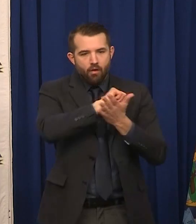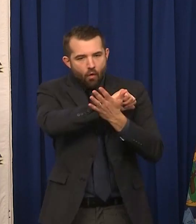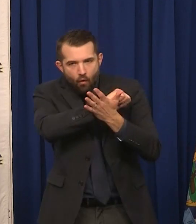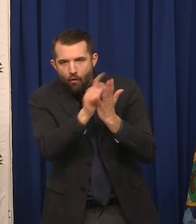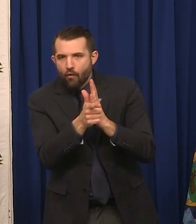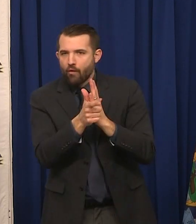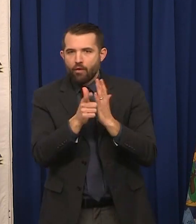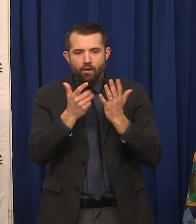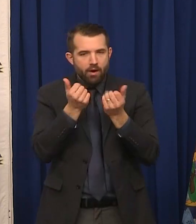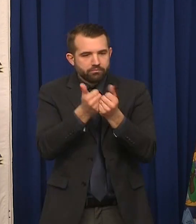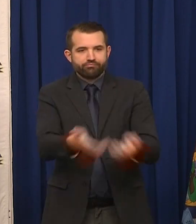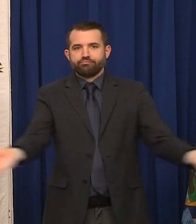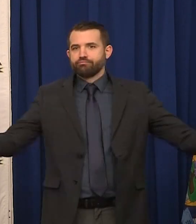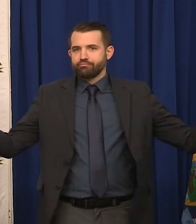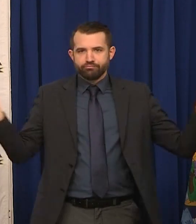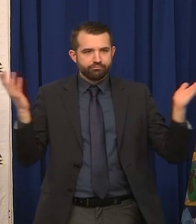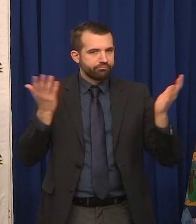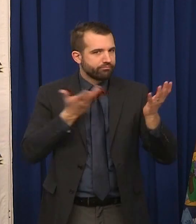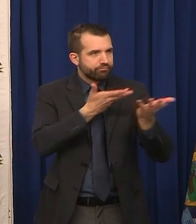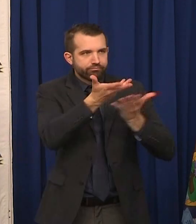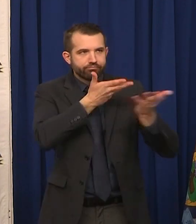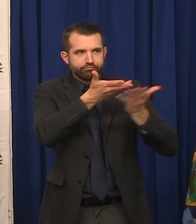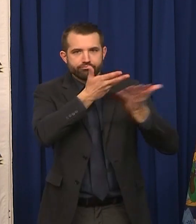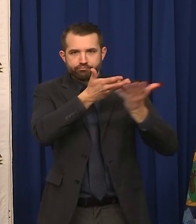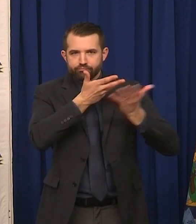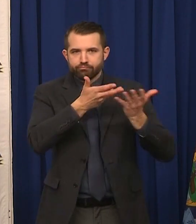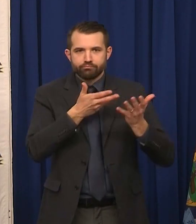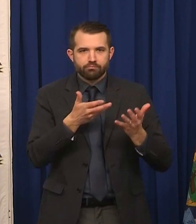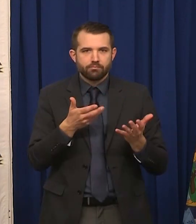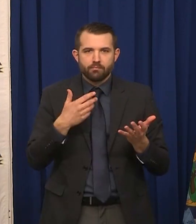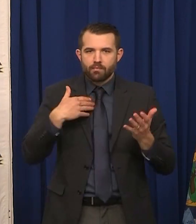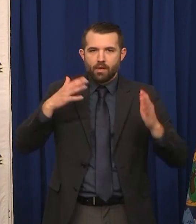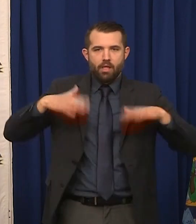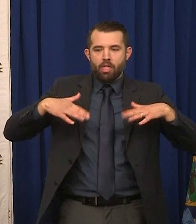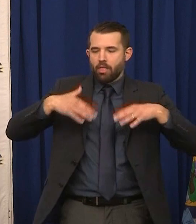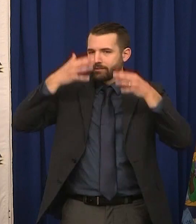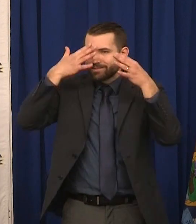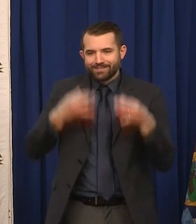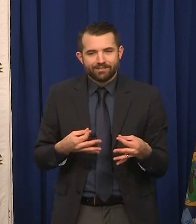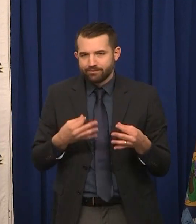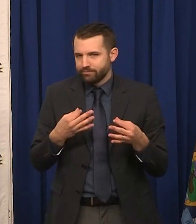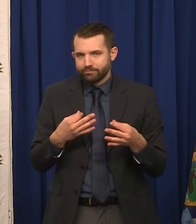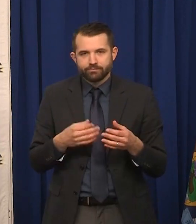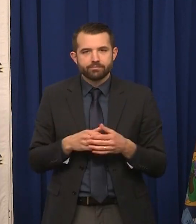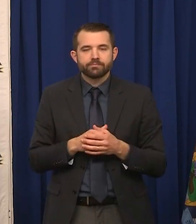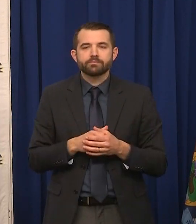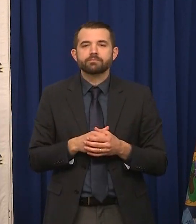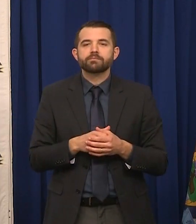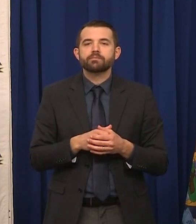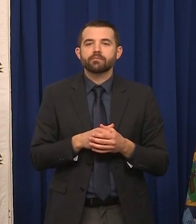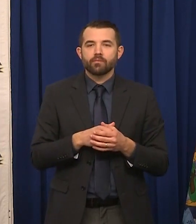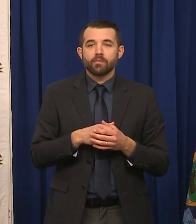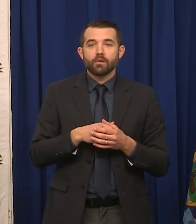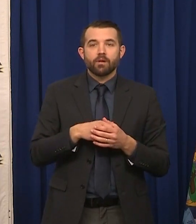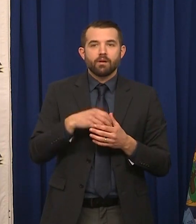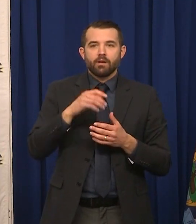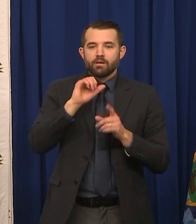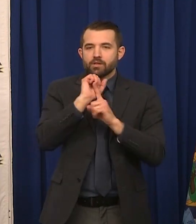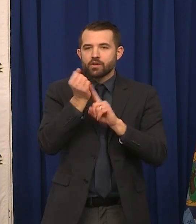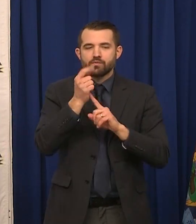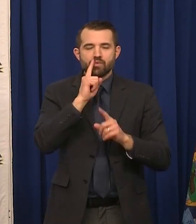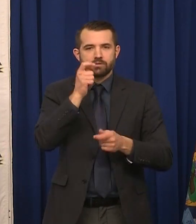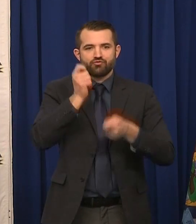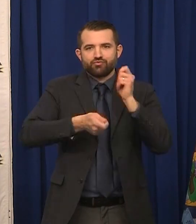as you've certainly seen in covering the situation and tuning in, the situation changes hour by hour, day by